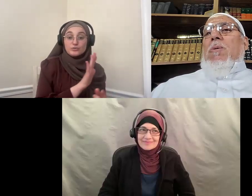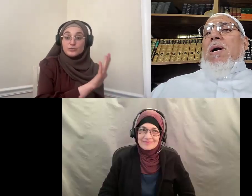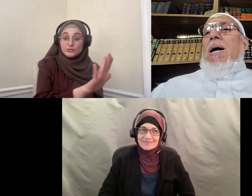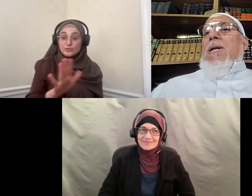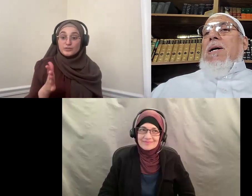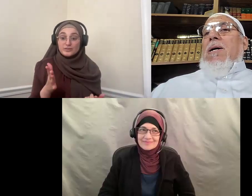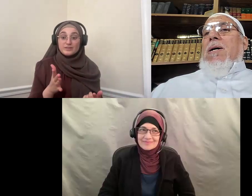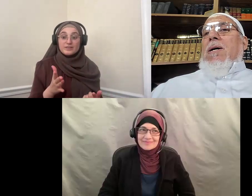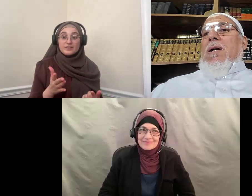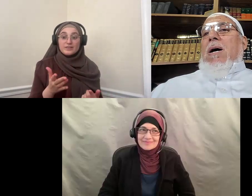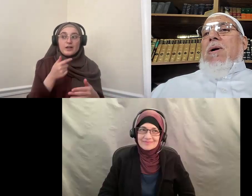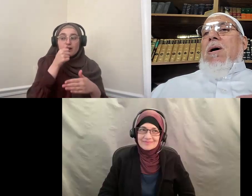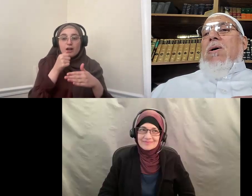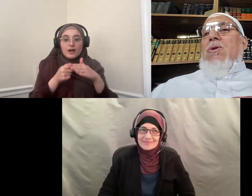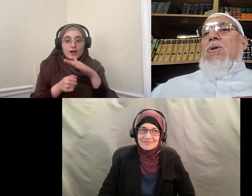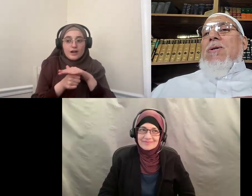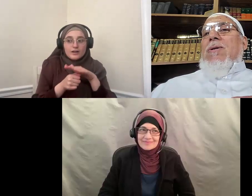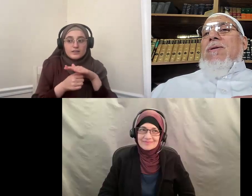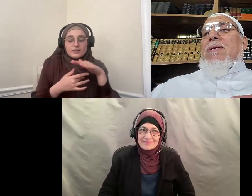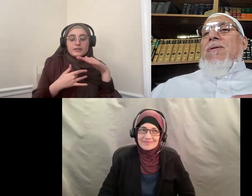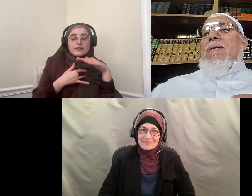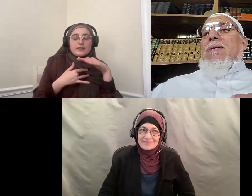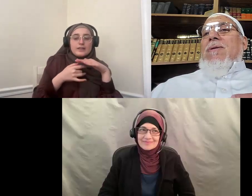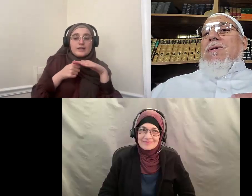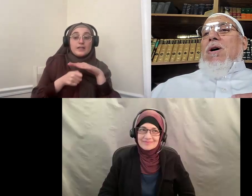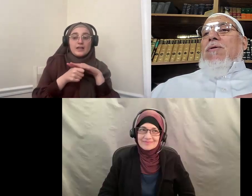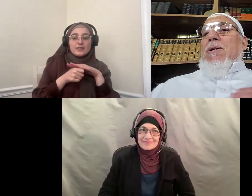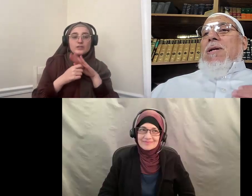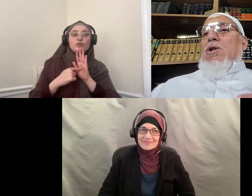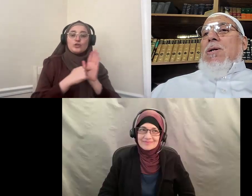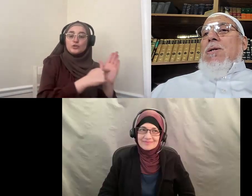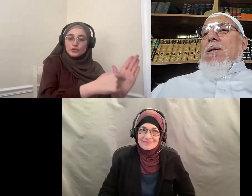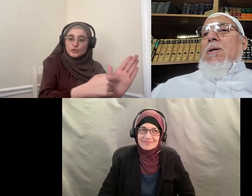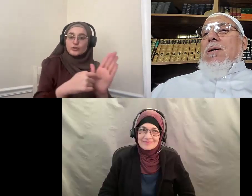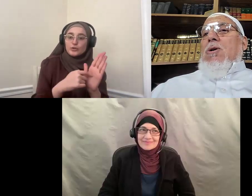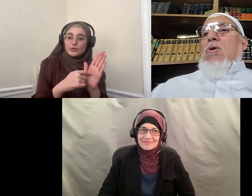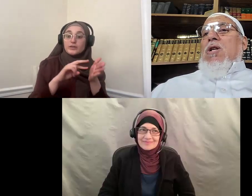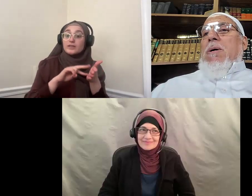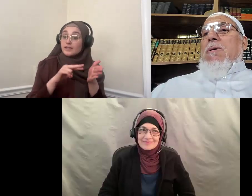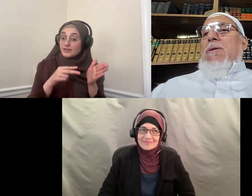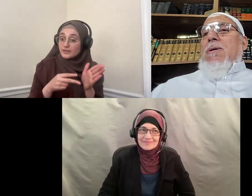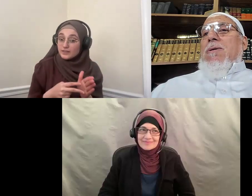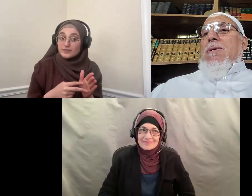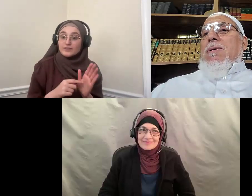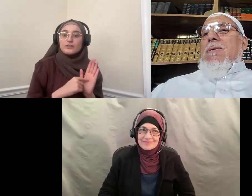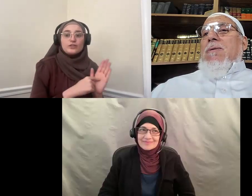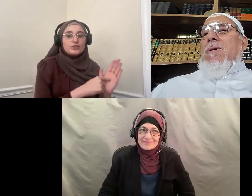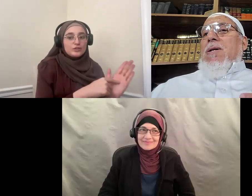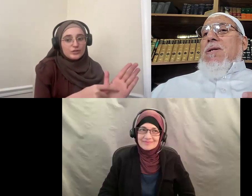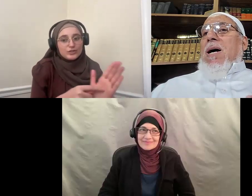what we were hiding in our hearts of intentions,